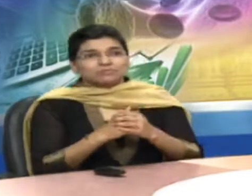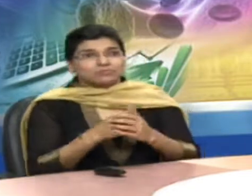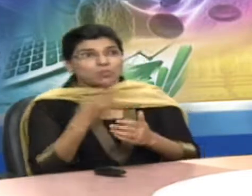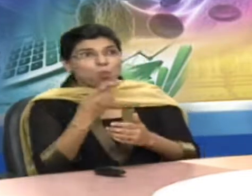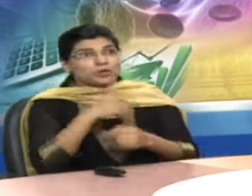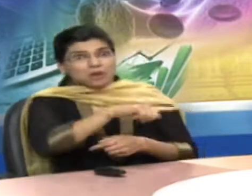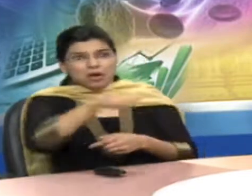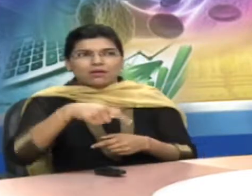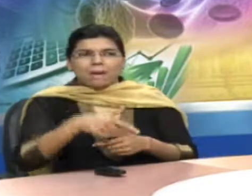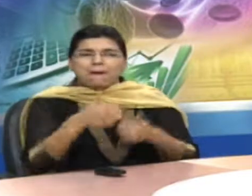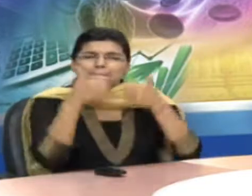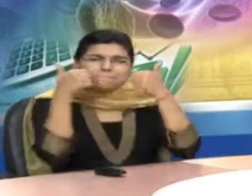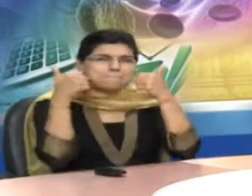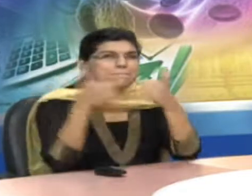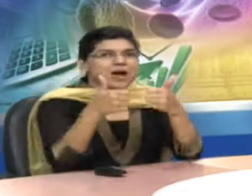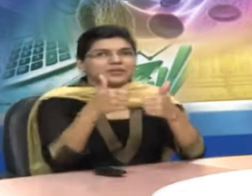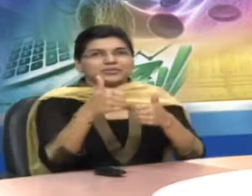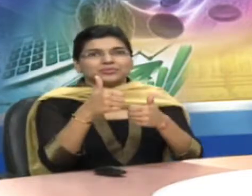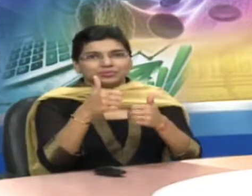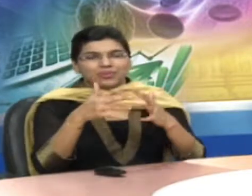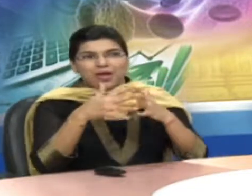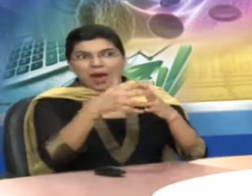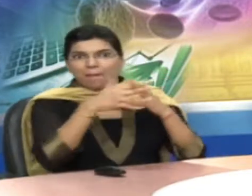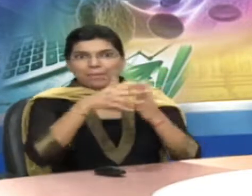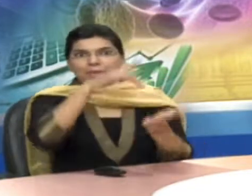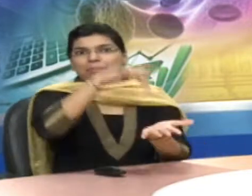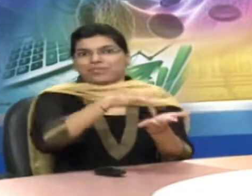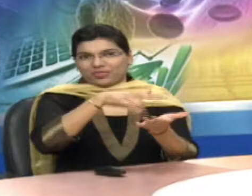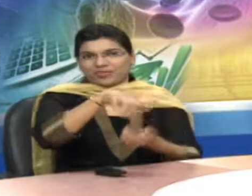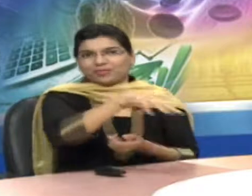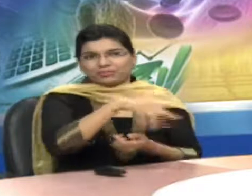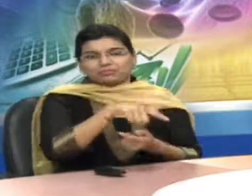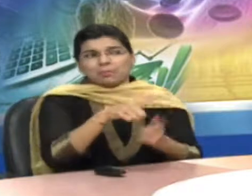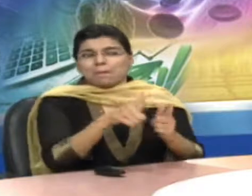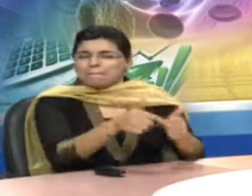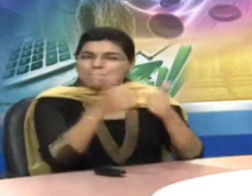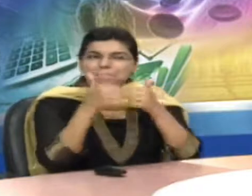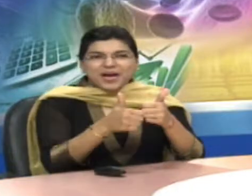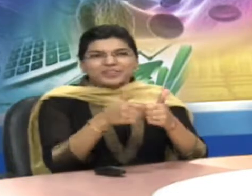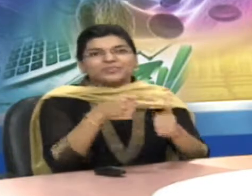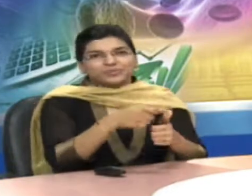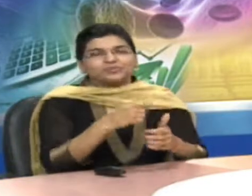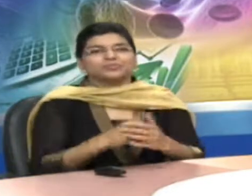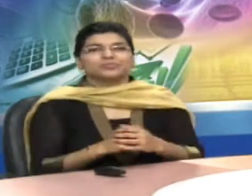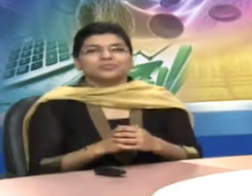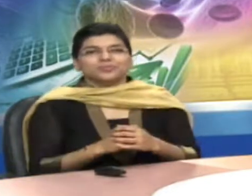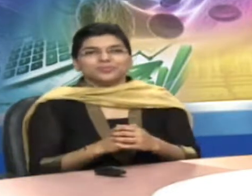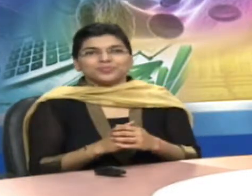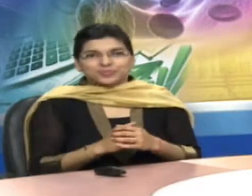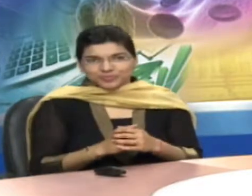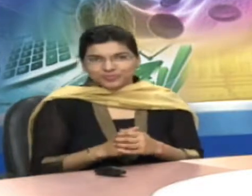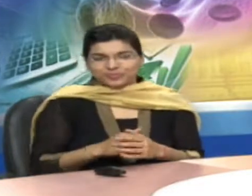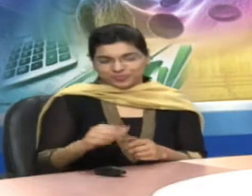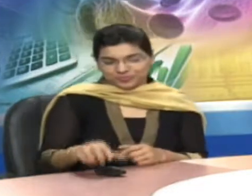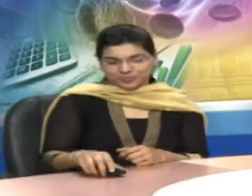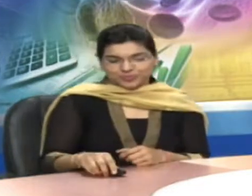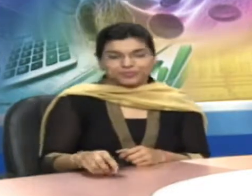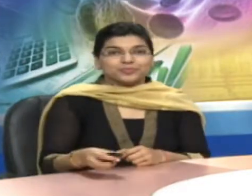you should be the boss of the best hotel in the United